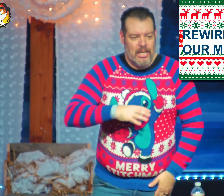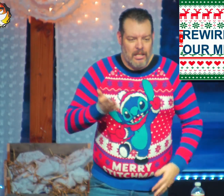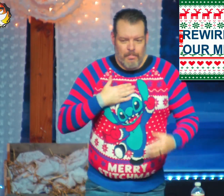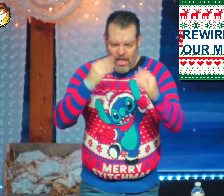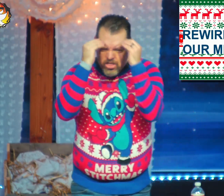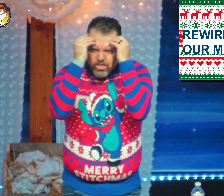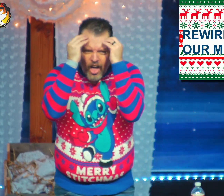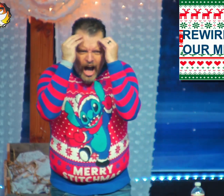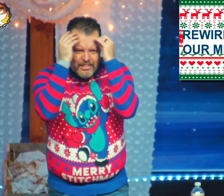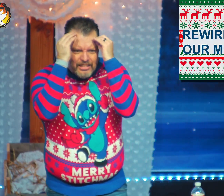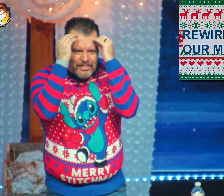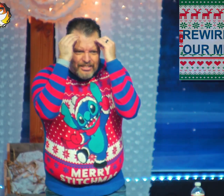our thoughts,